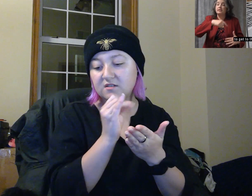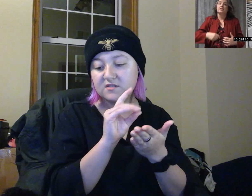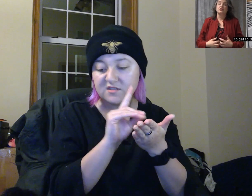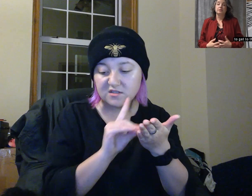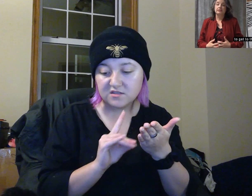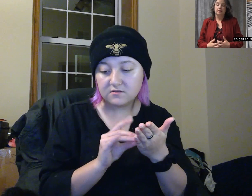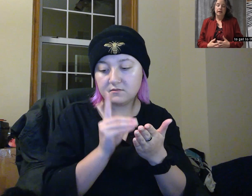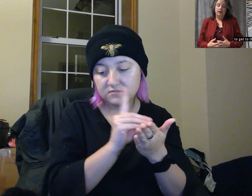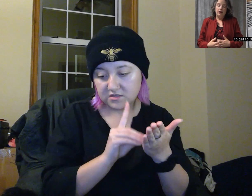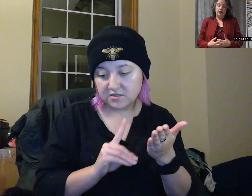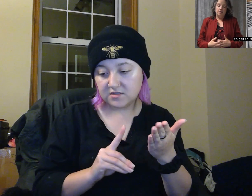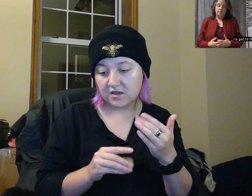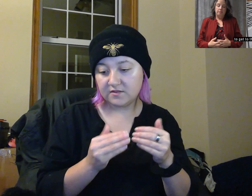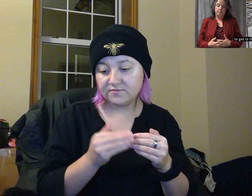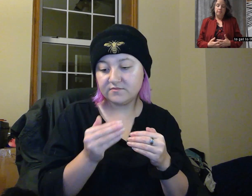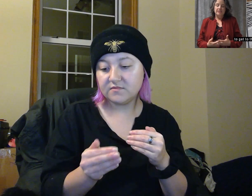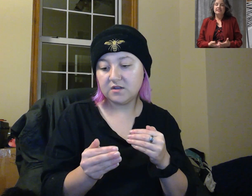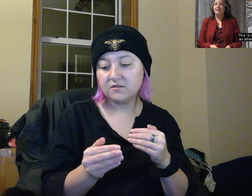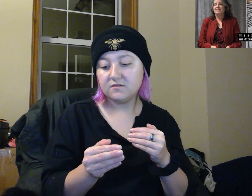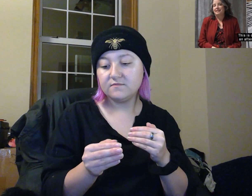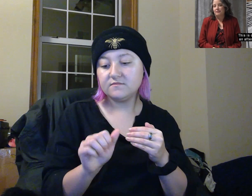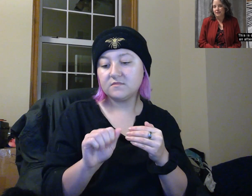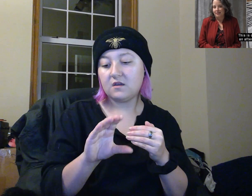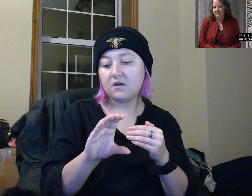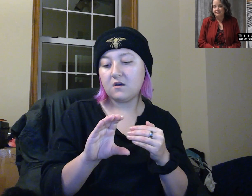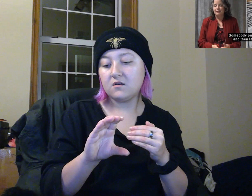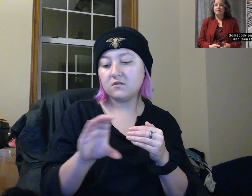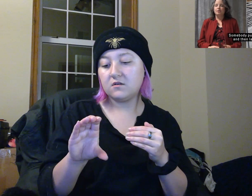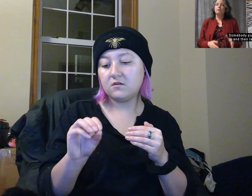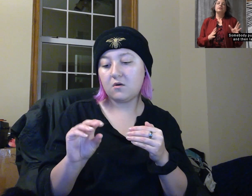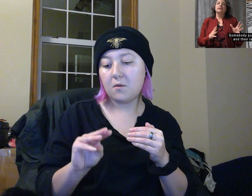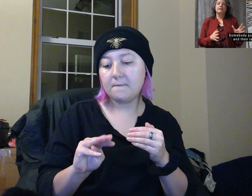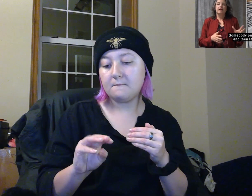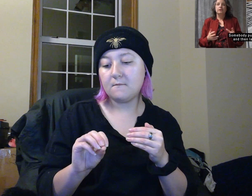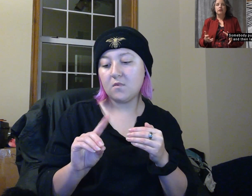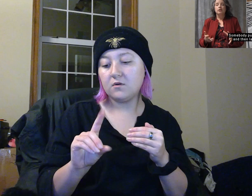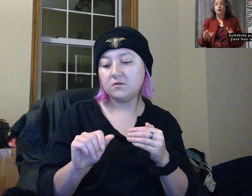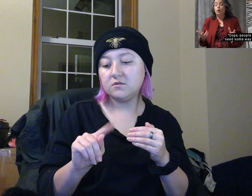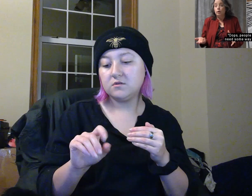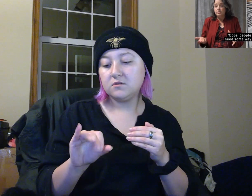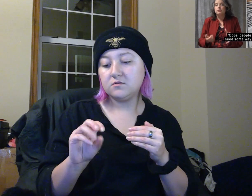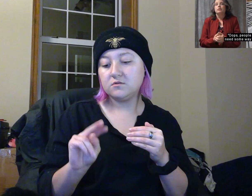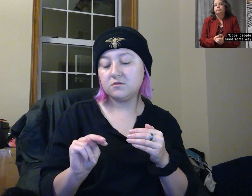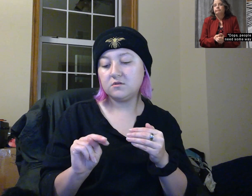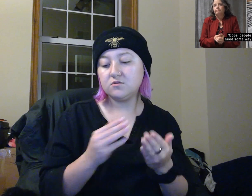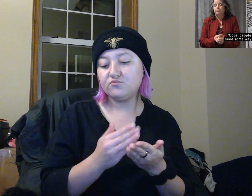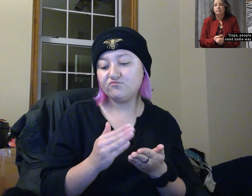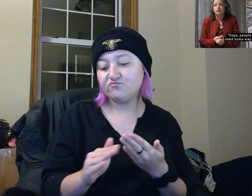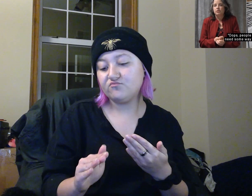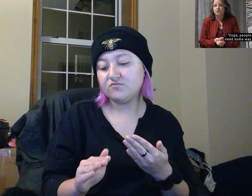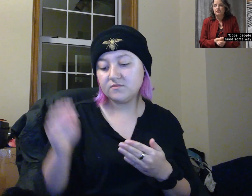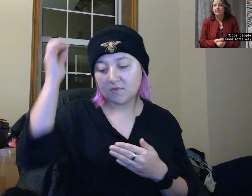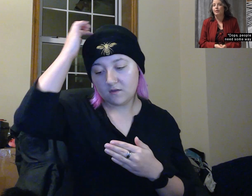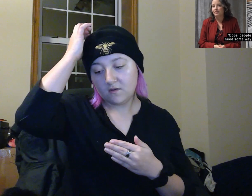up to get to the building. This is obviously an afterthought. Somebody put up a building and then later thought, oops,